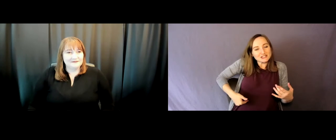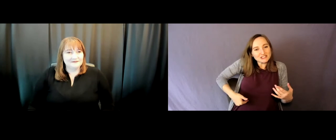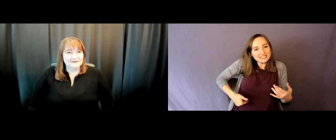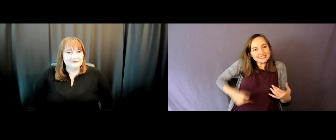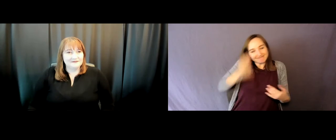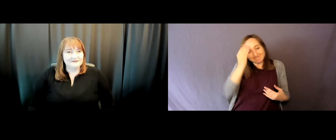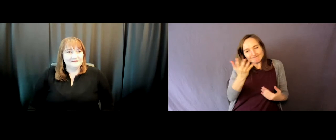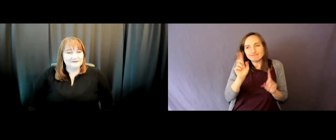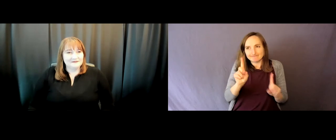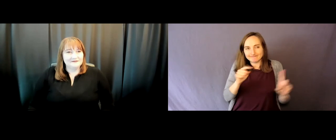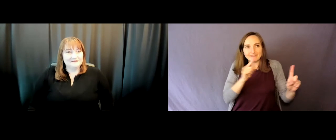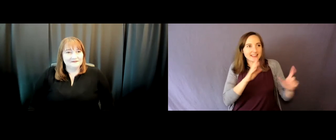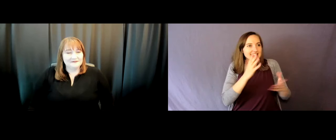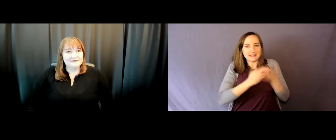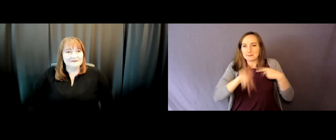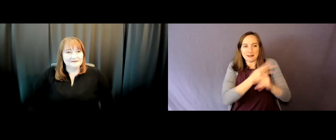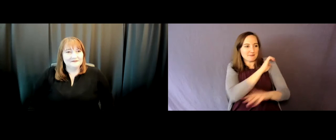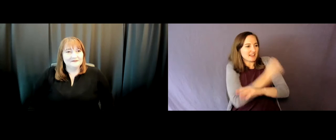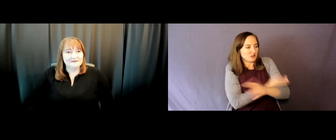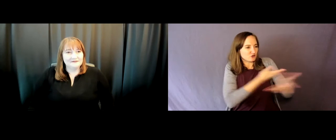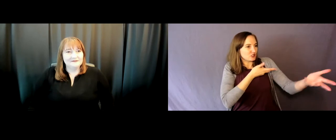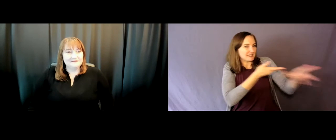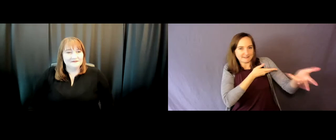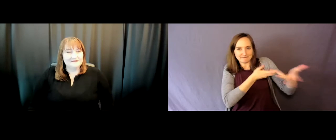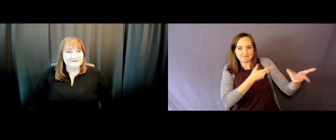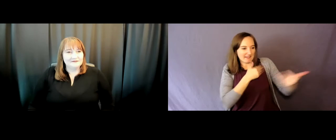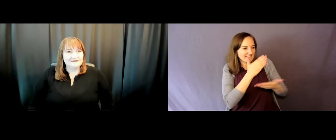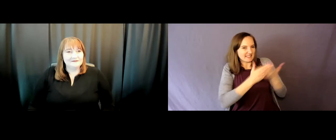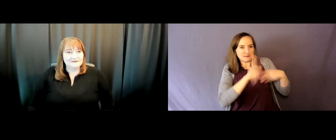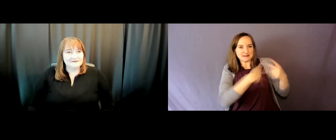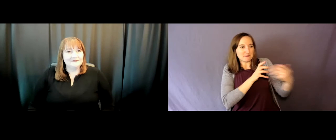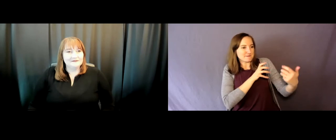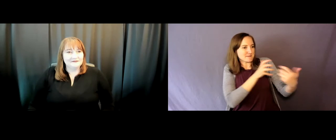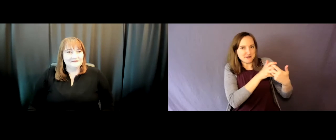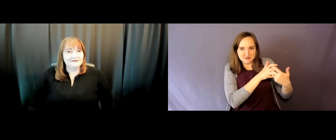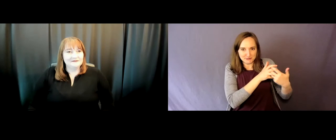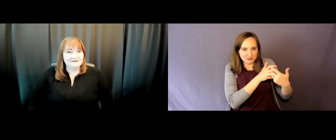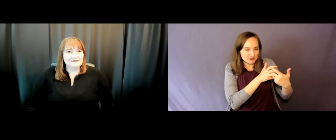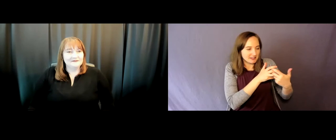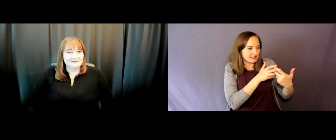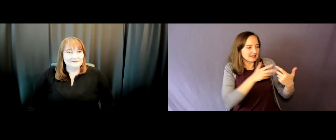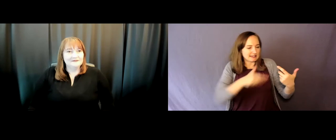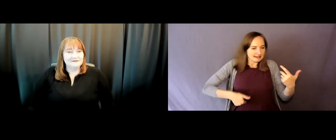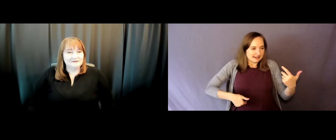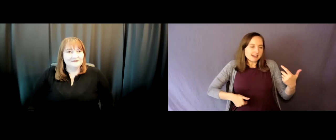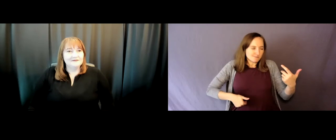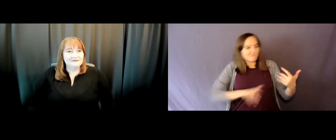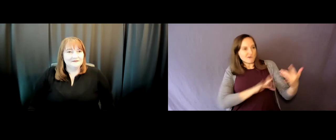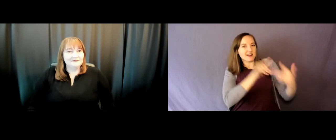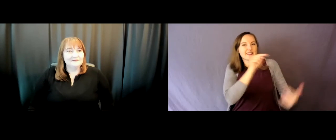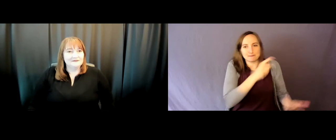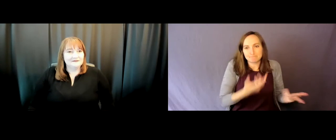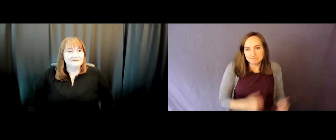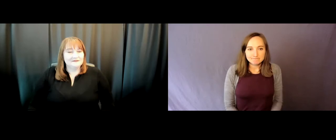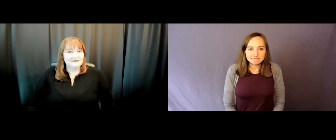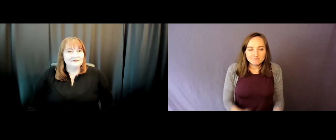saying, you know what, she matches some kind of energetic level for me that I feel like she could help me with. And so I'm going to reach out to her.